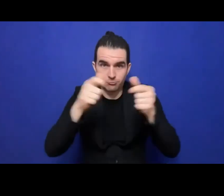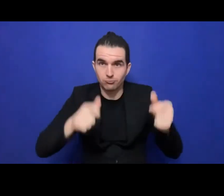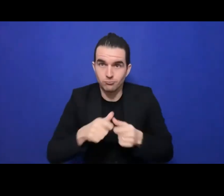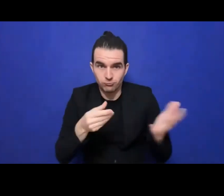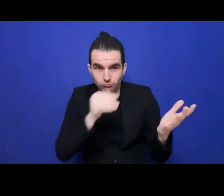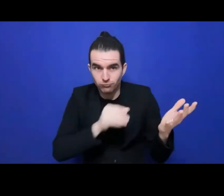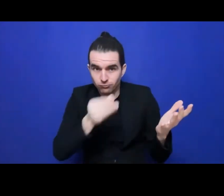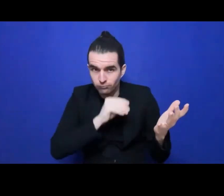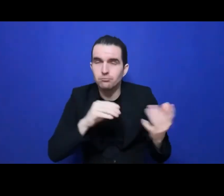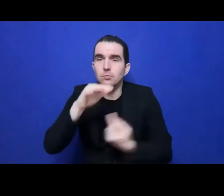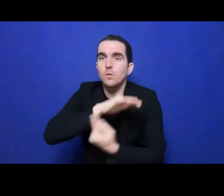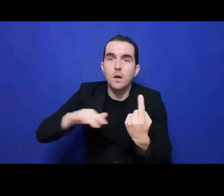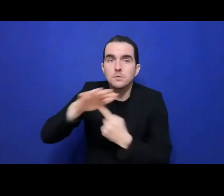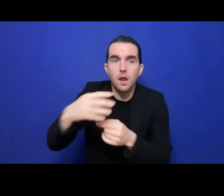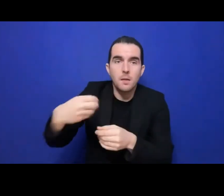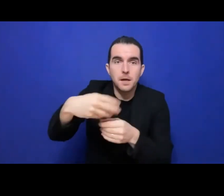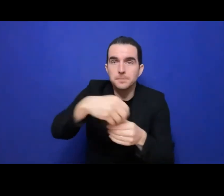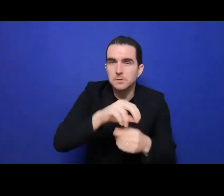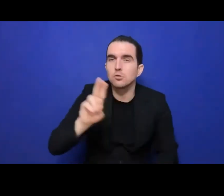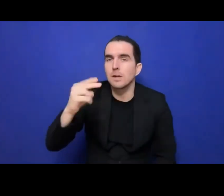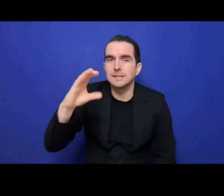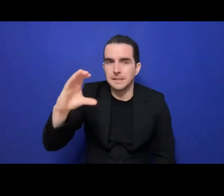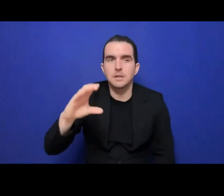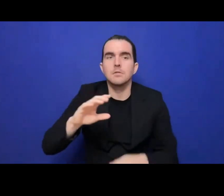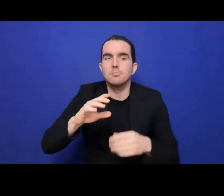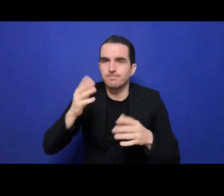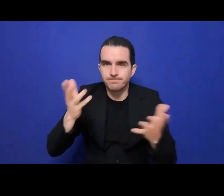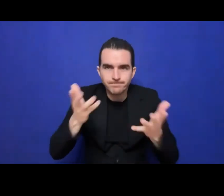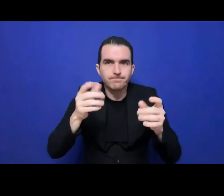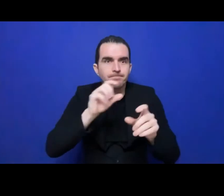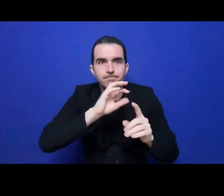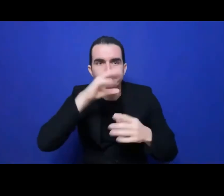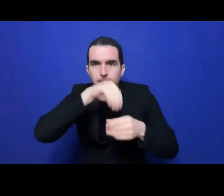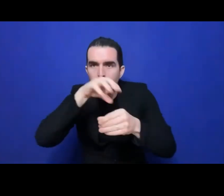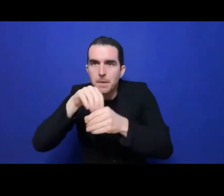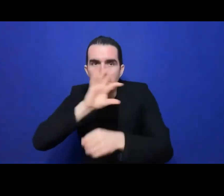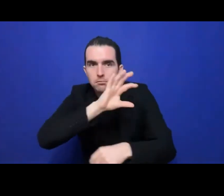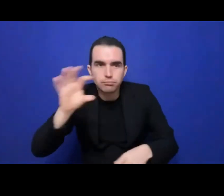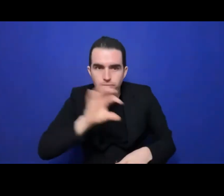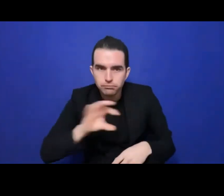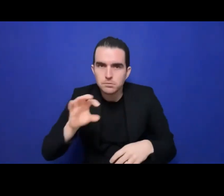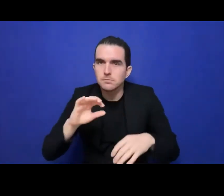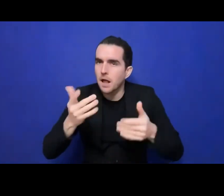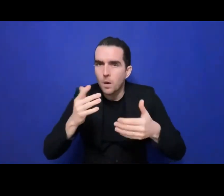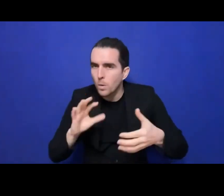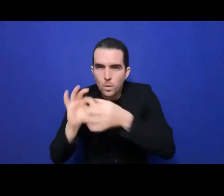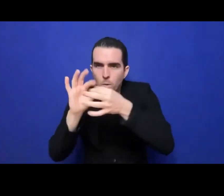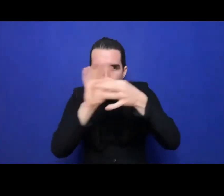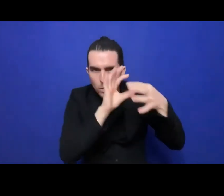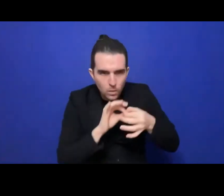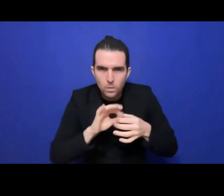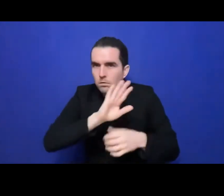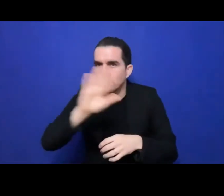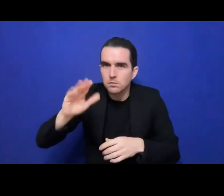society. There is a WHO Civil Society Commission in development, which will look